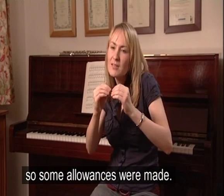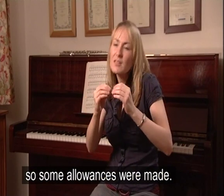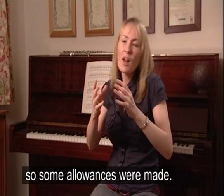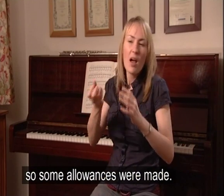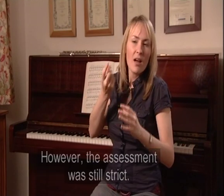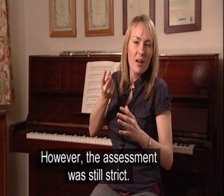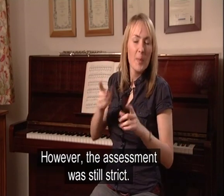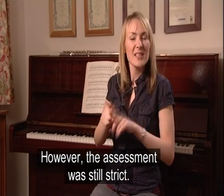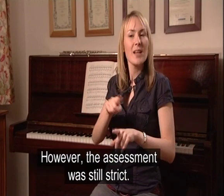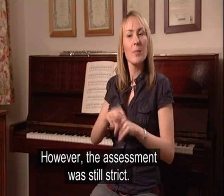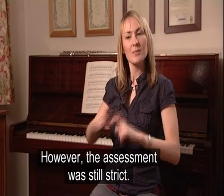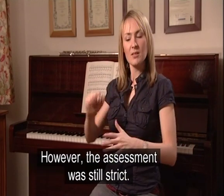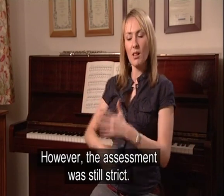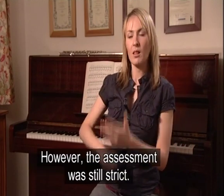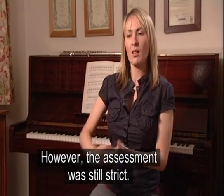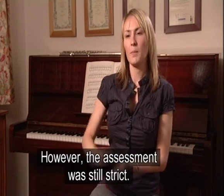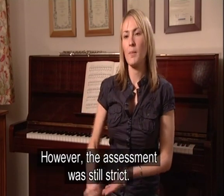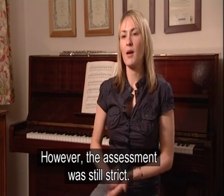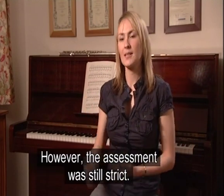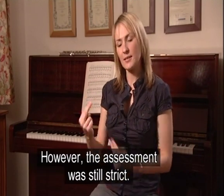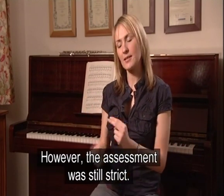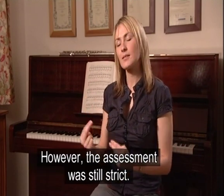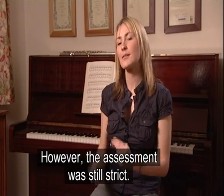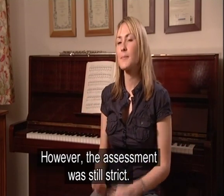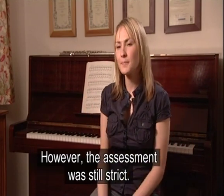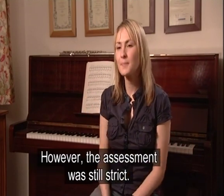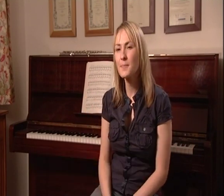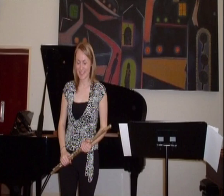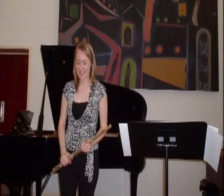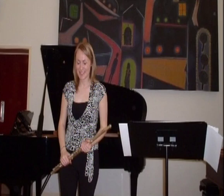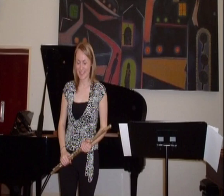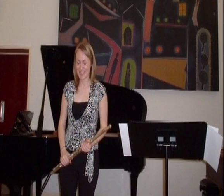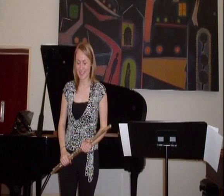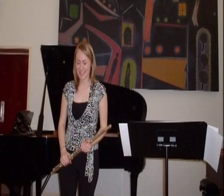were made. However, the assessment was still strict.